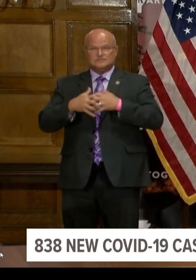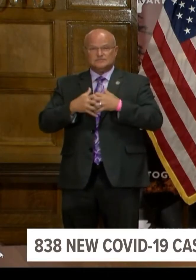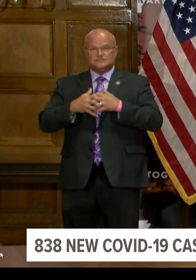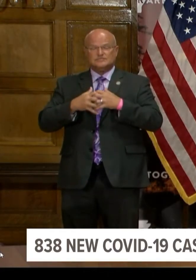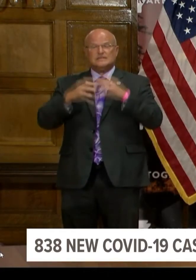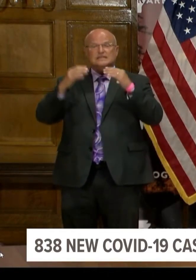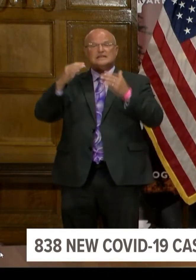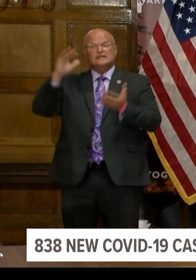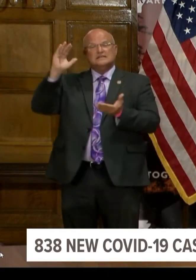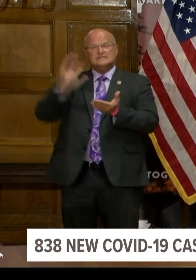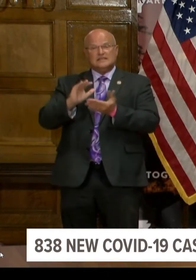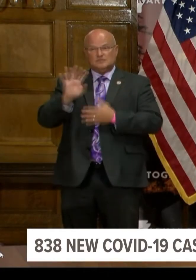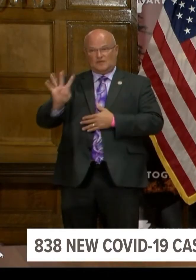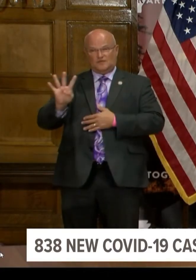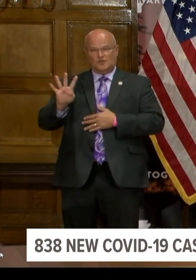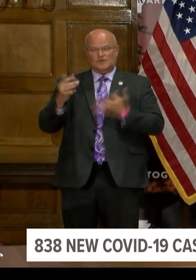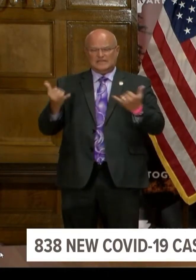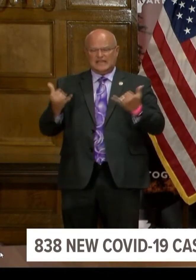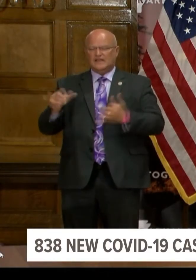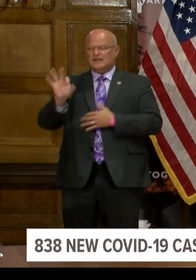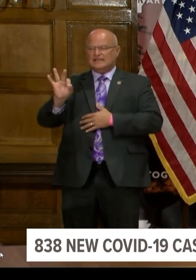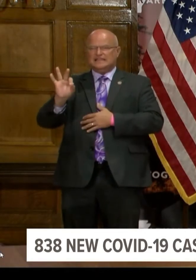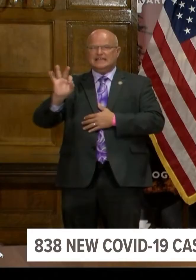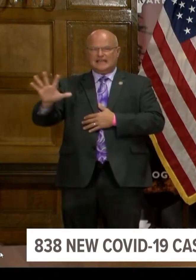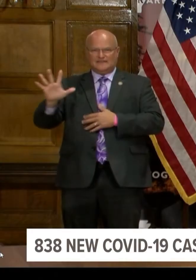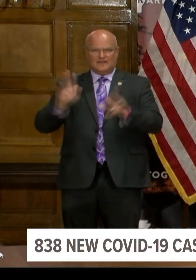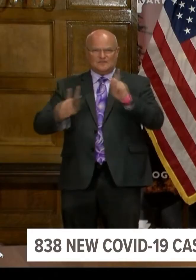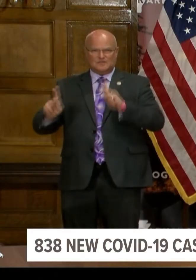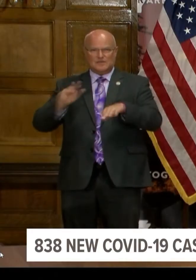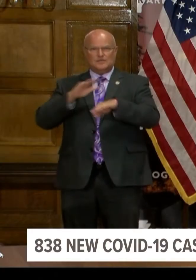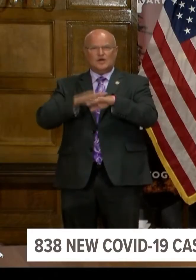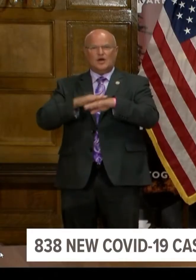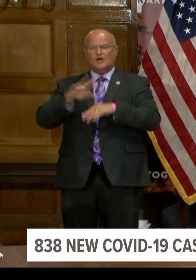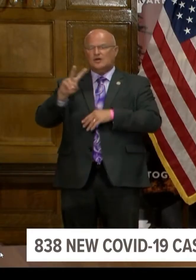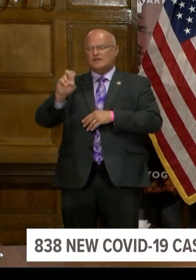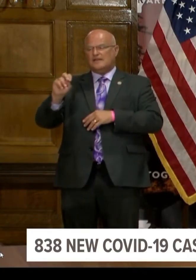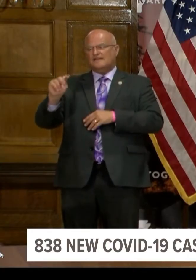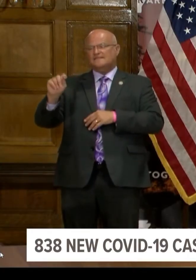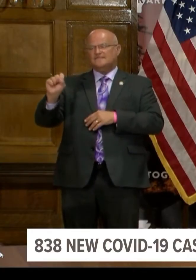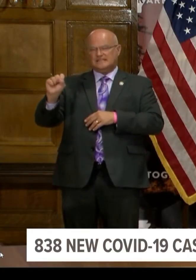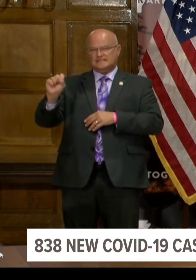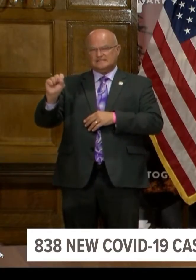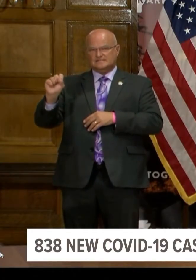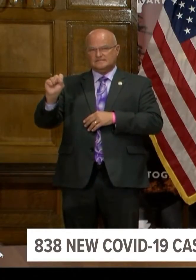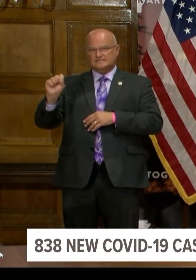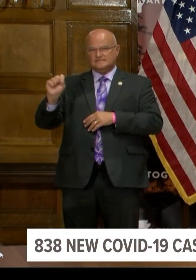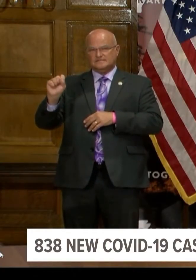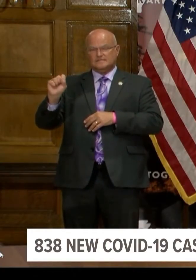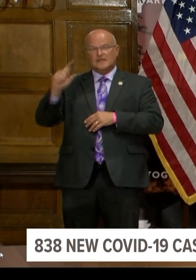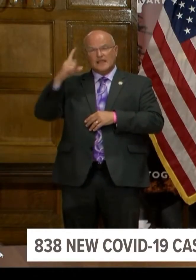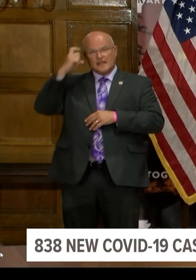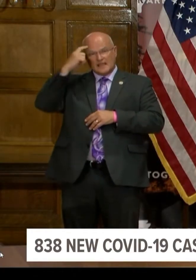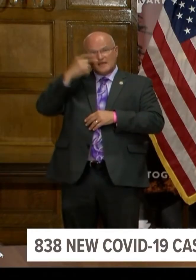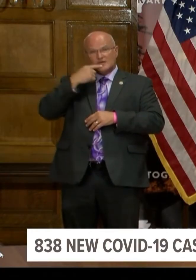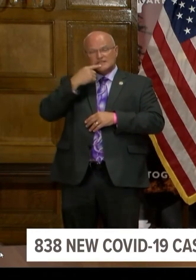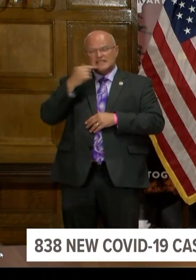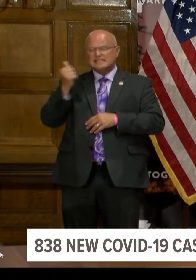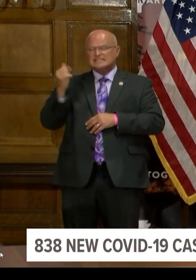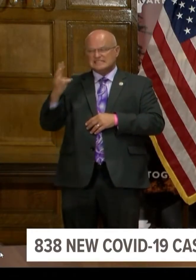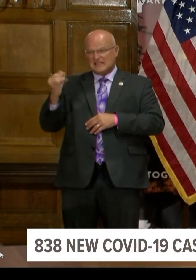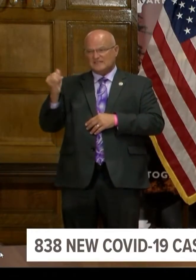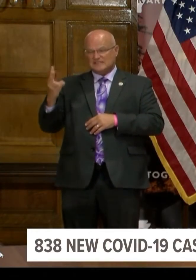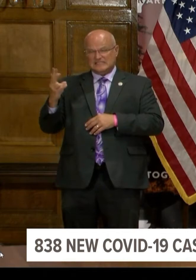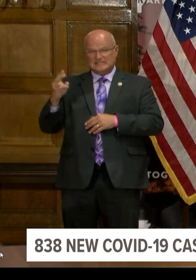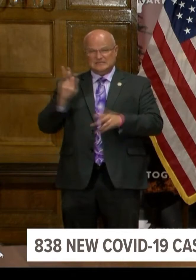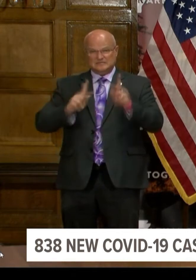4, now at 95 individuals on mechanical ventilation. As the Governor mentioned, we had 17 deaths in the